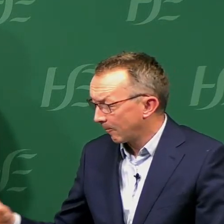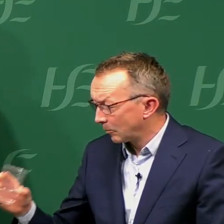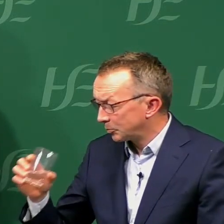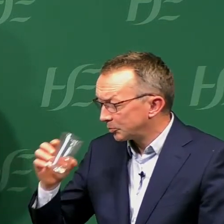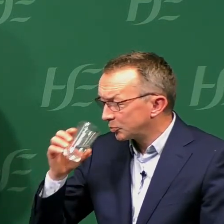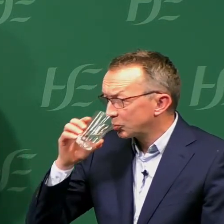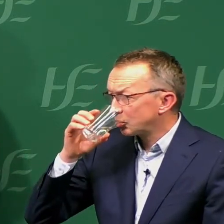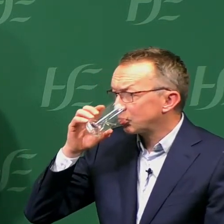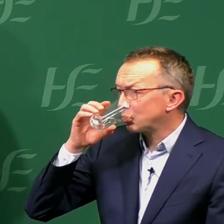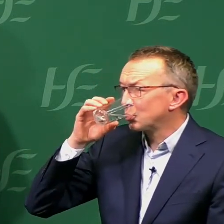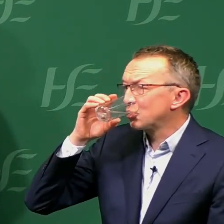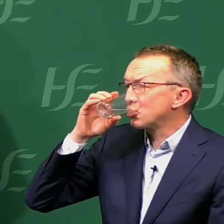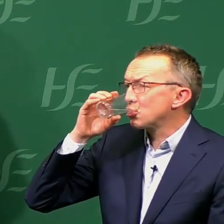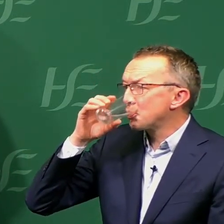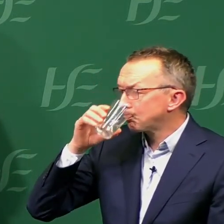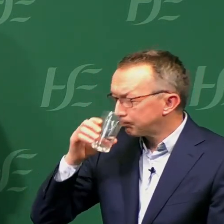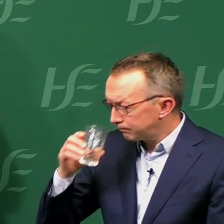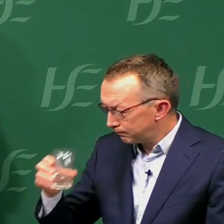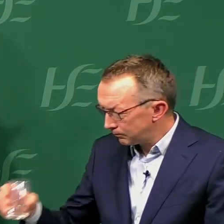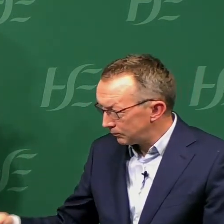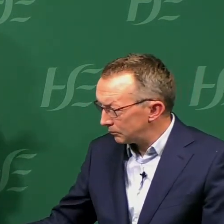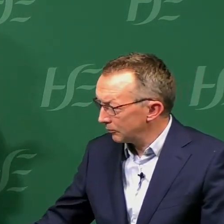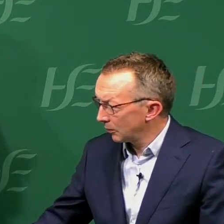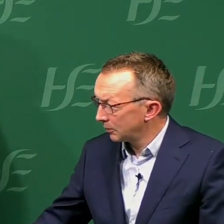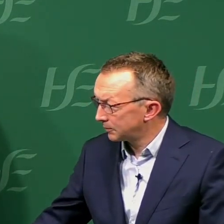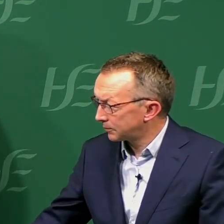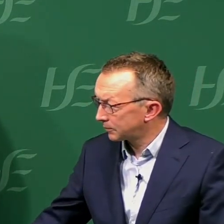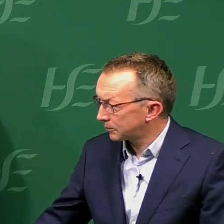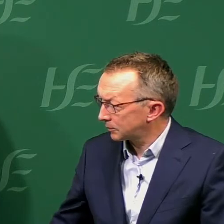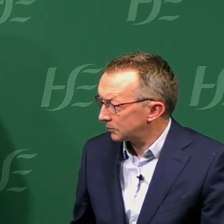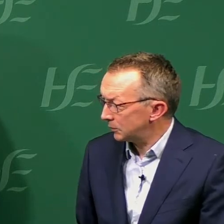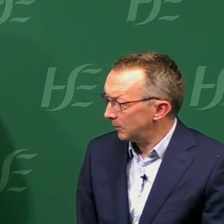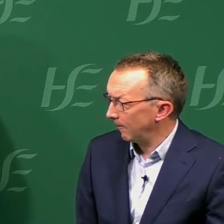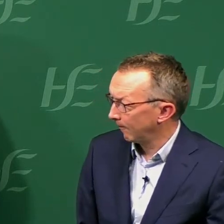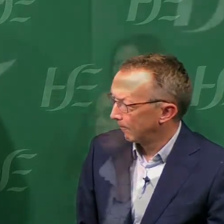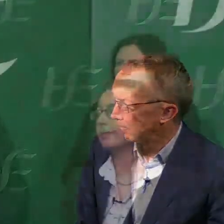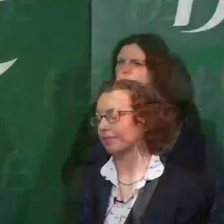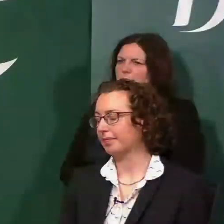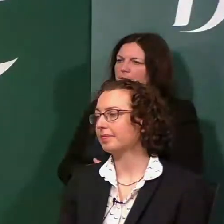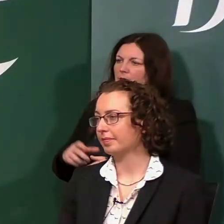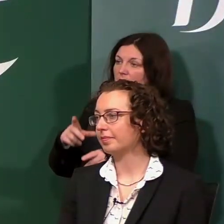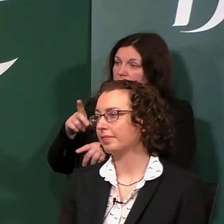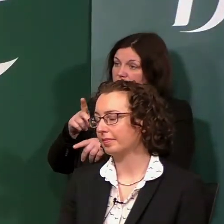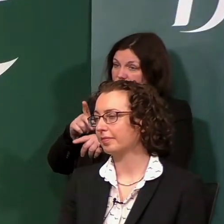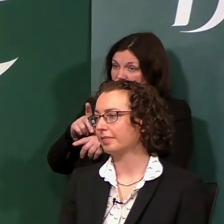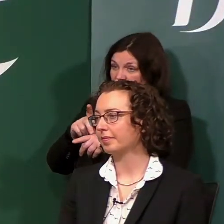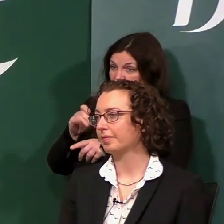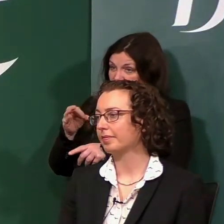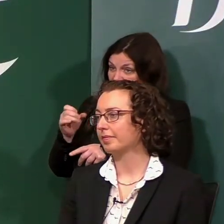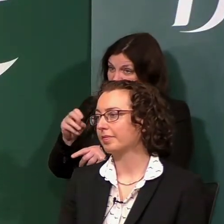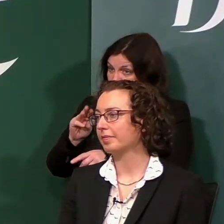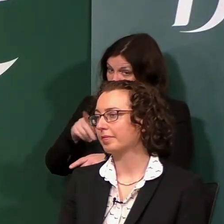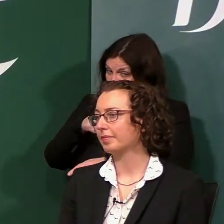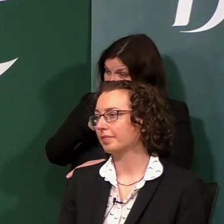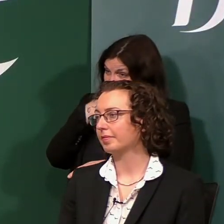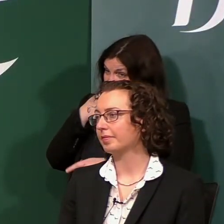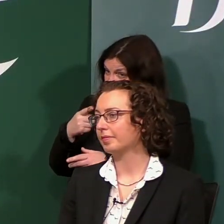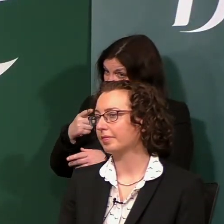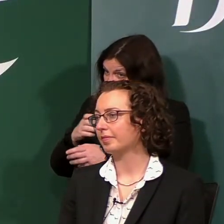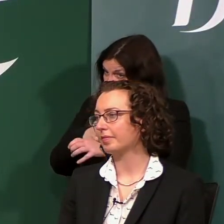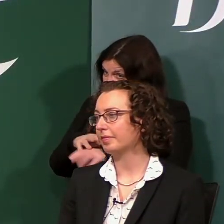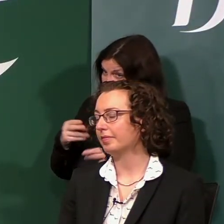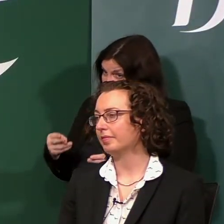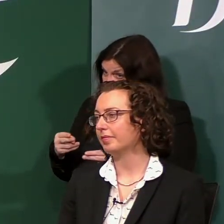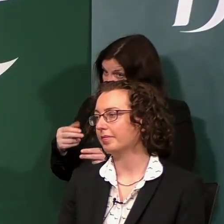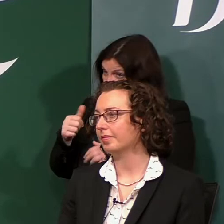And just, Dr. Jessup, you said that the children need to wait 14 days before and after. Is that going to be quite tricky? I